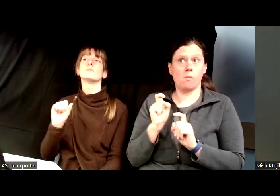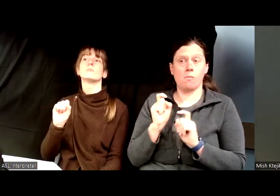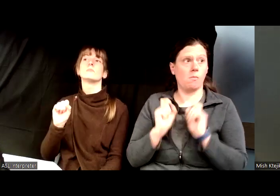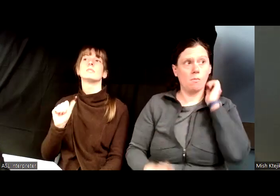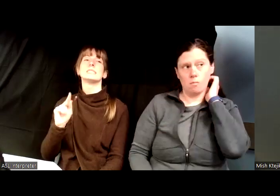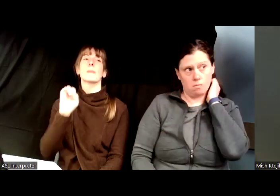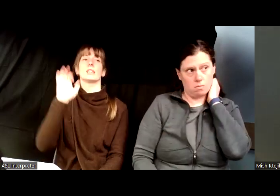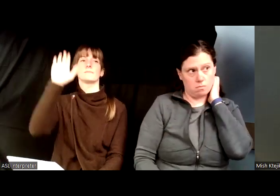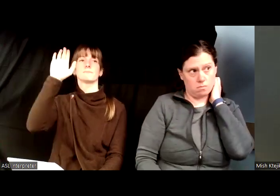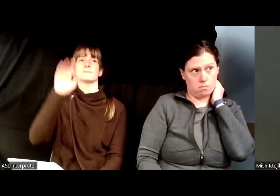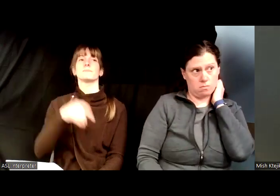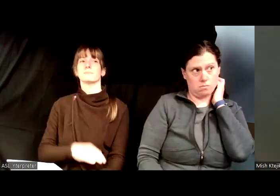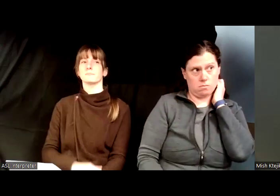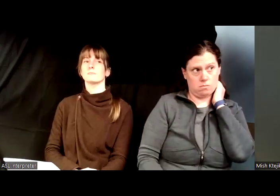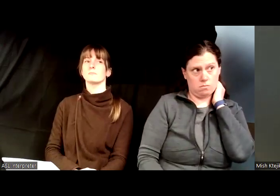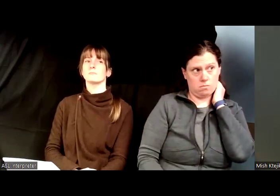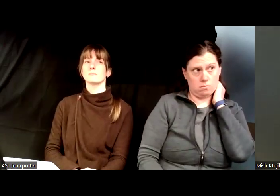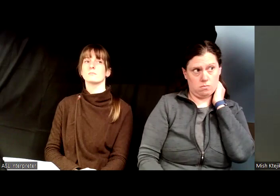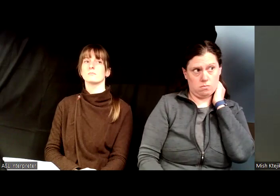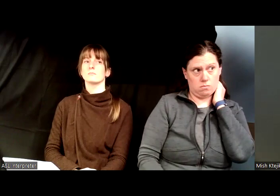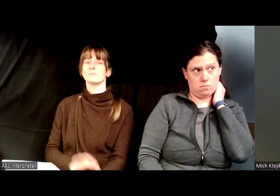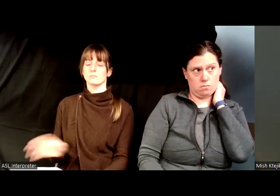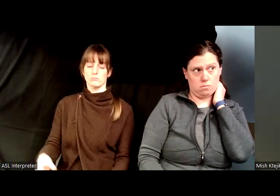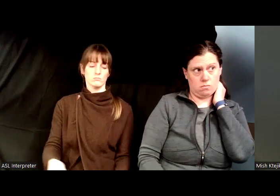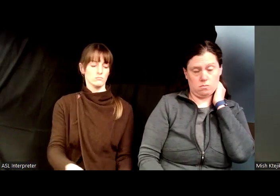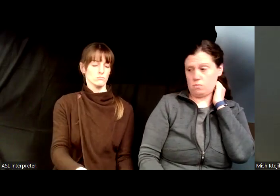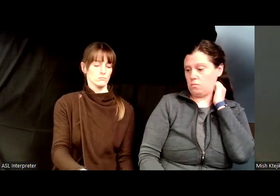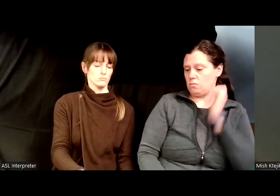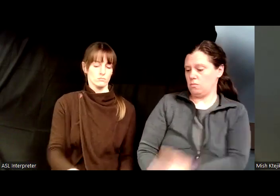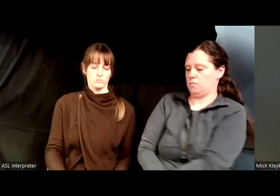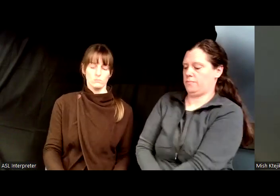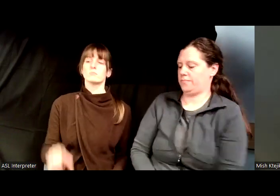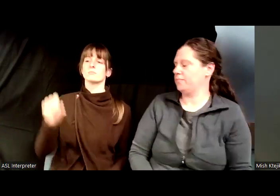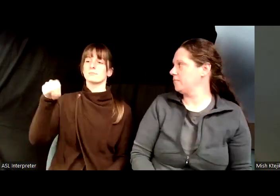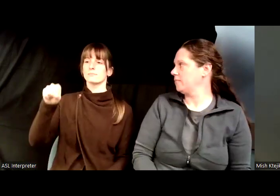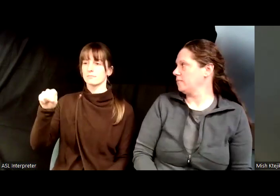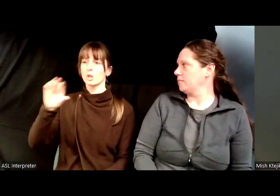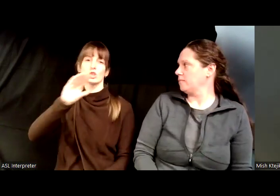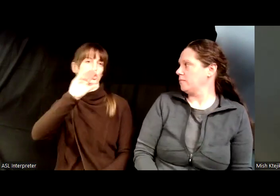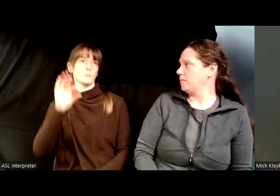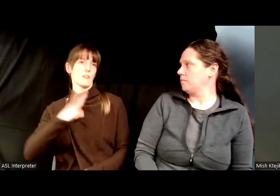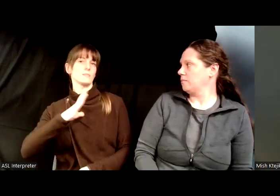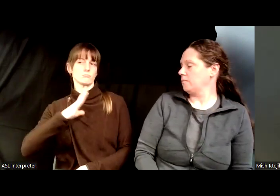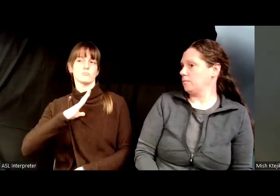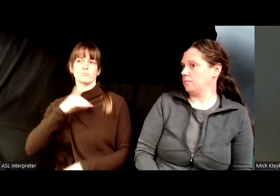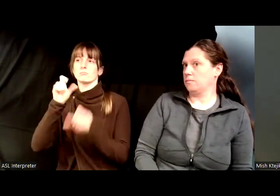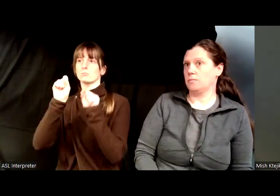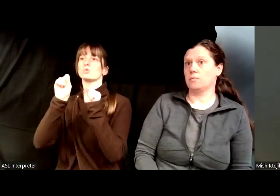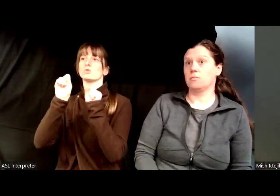perspective? That's Sammy. This, Sammy, yes, Zoom is fine, and if say